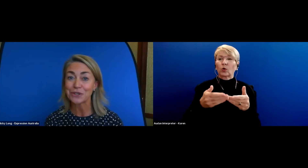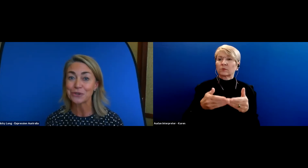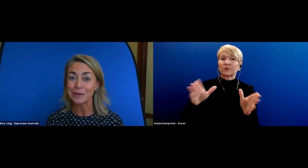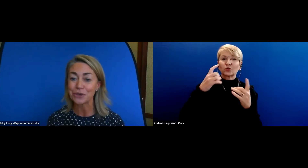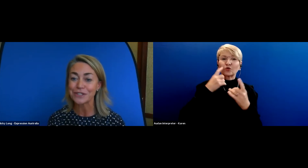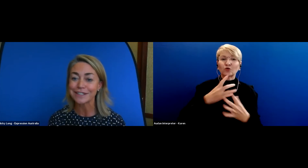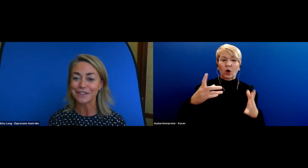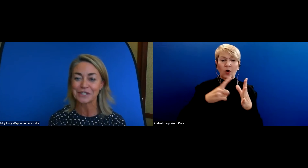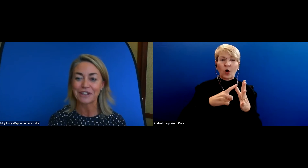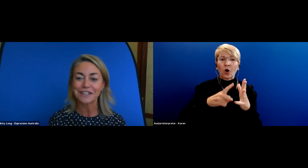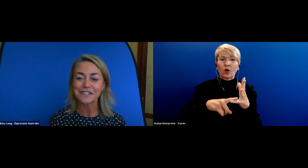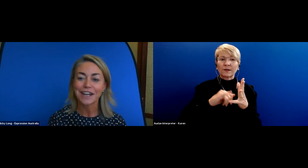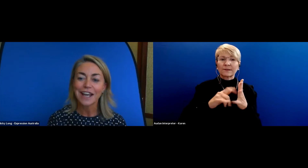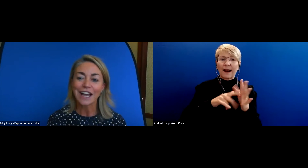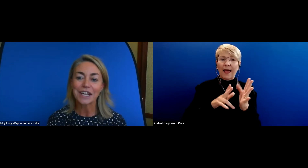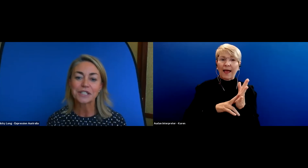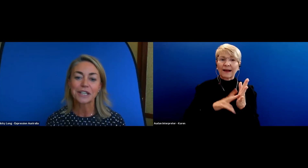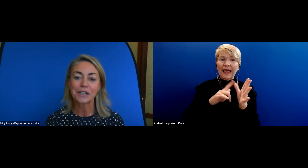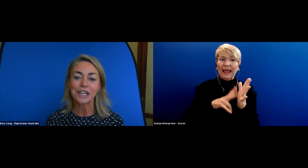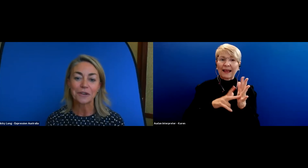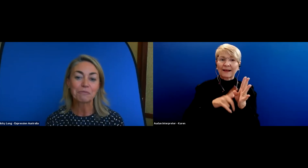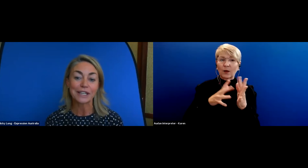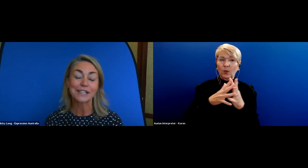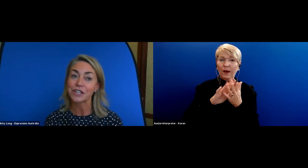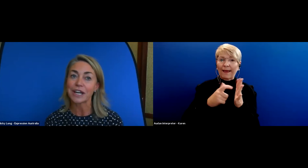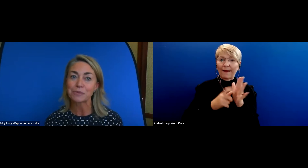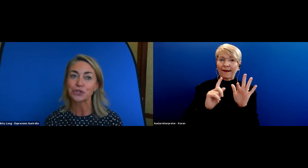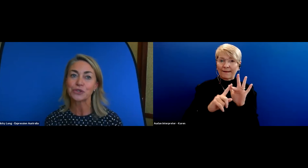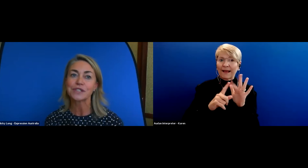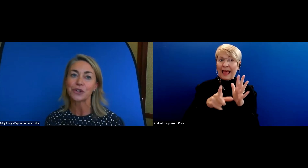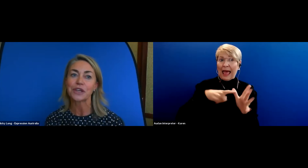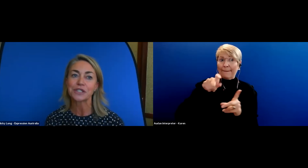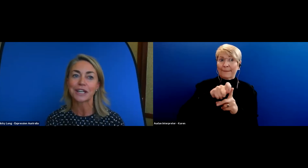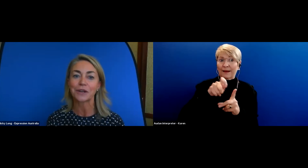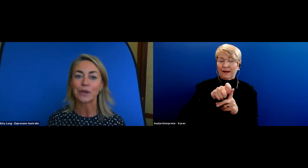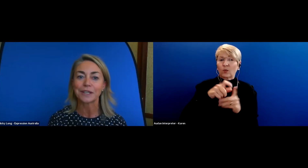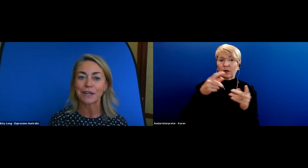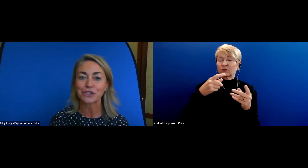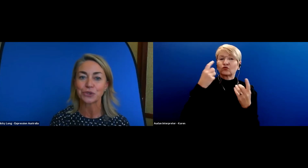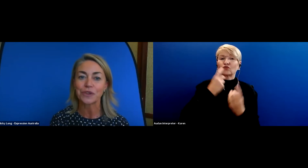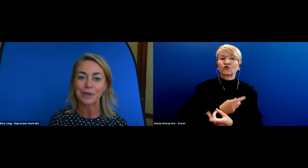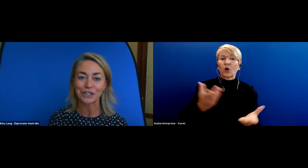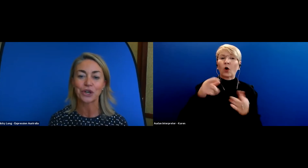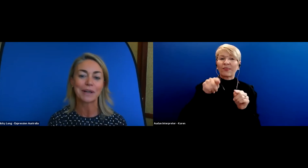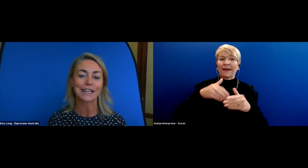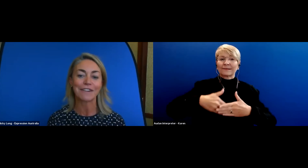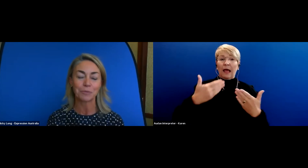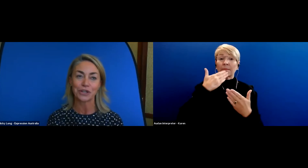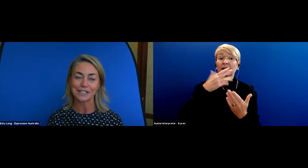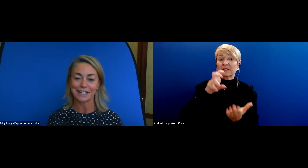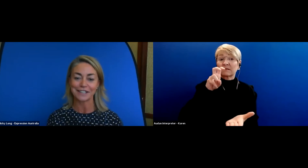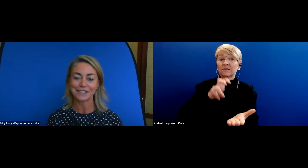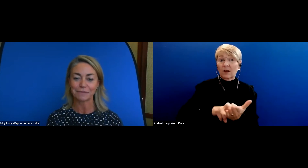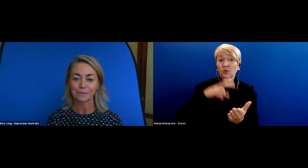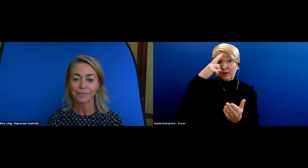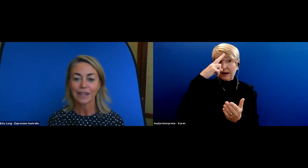to meet you in person at this event. And please sign up soon so that we can make sure that we can accommodate